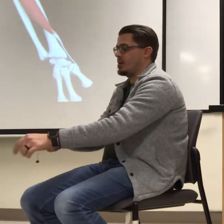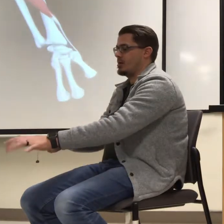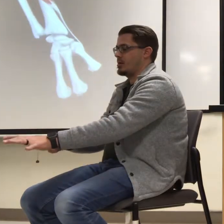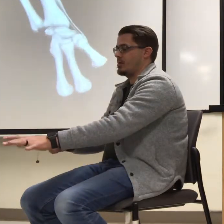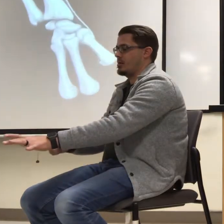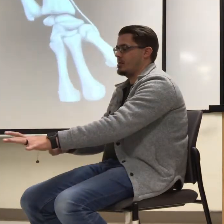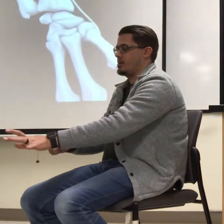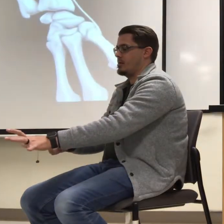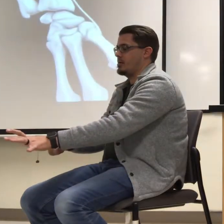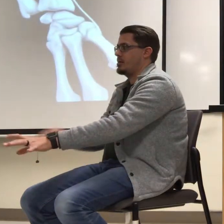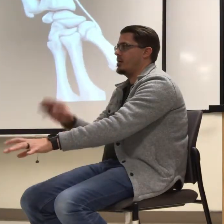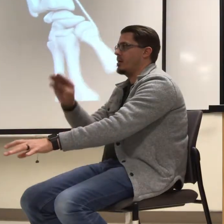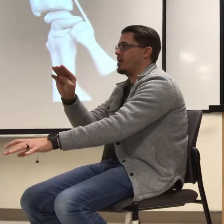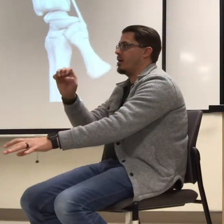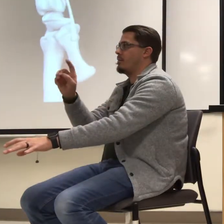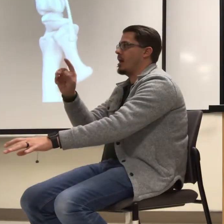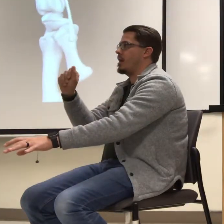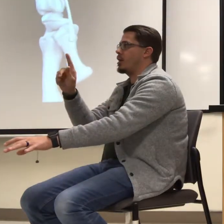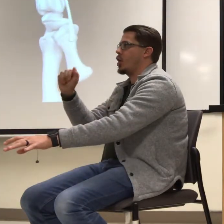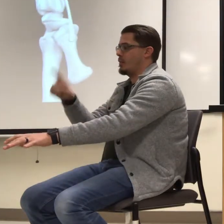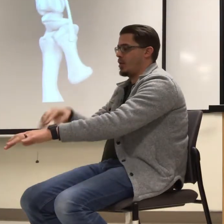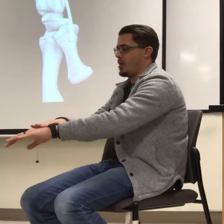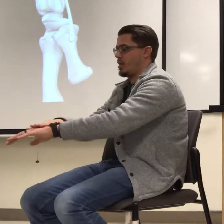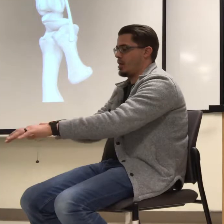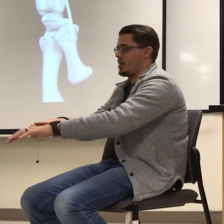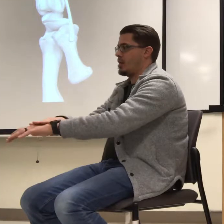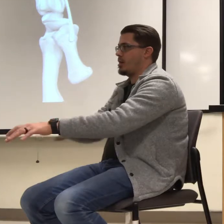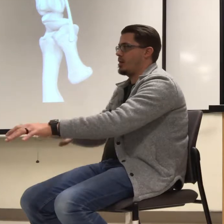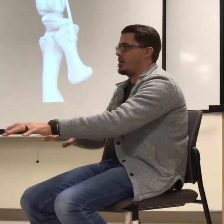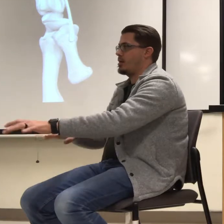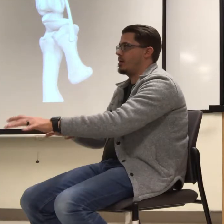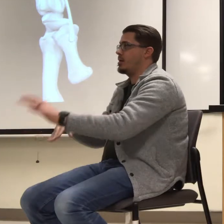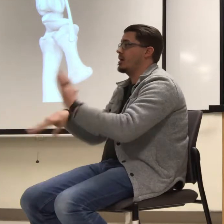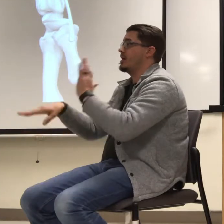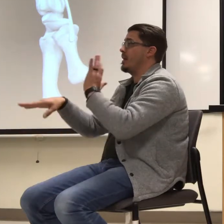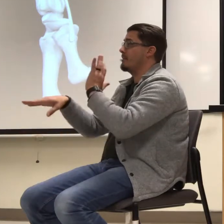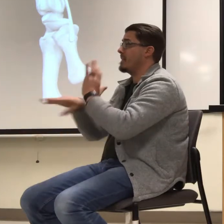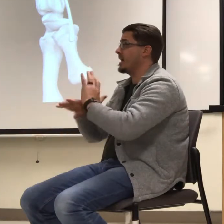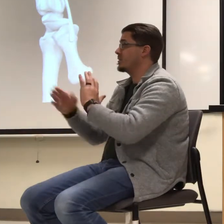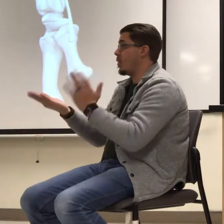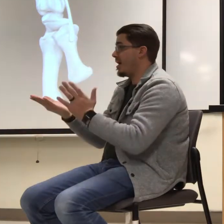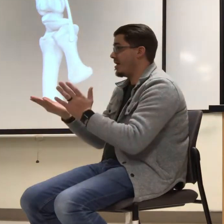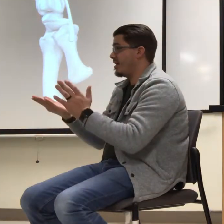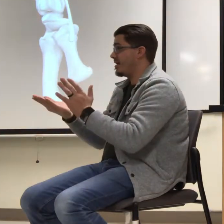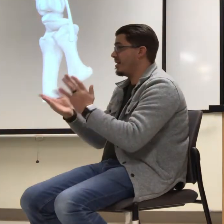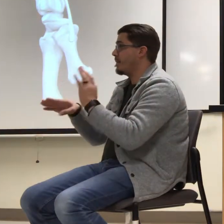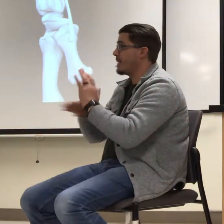Again, just to zoom in. That insertion is base of what? Make sure you're awake.